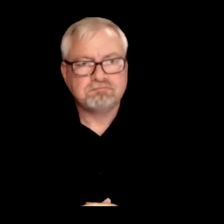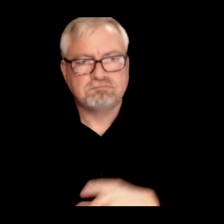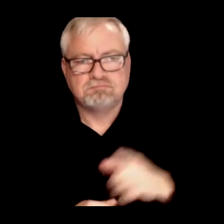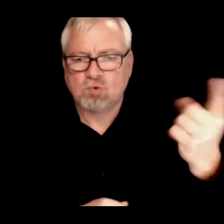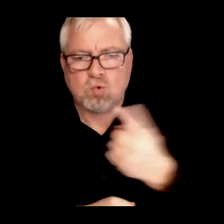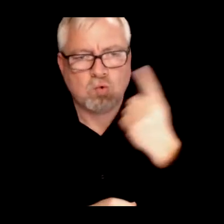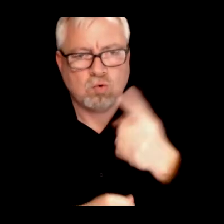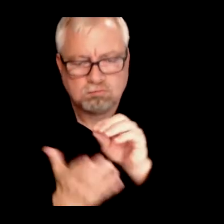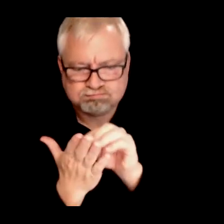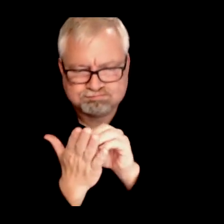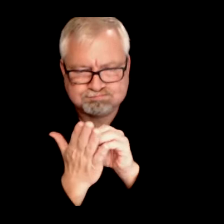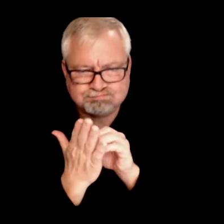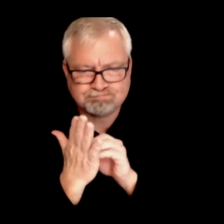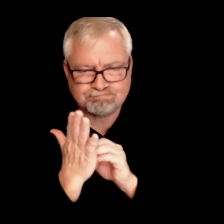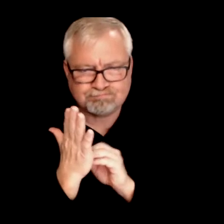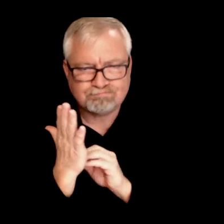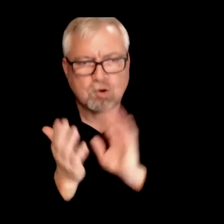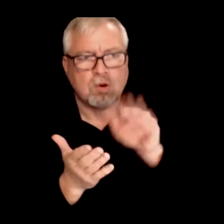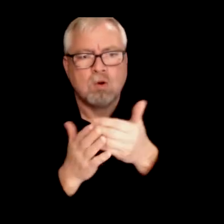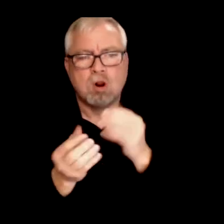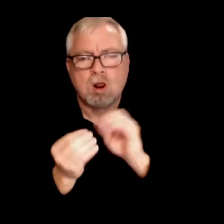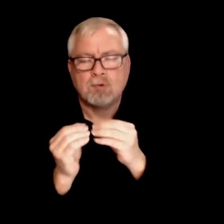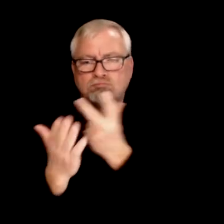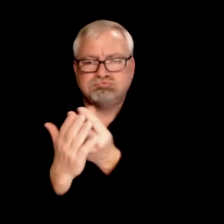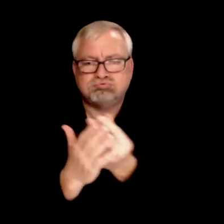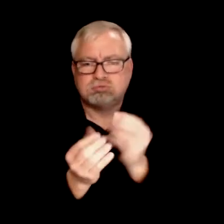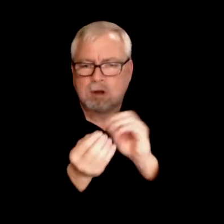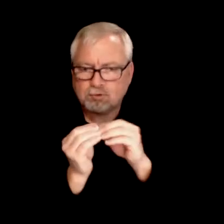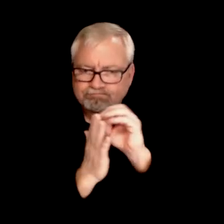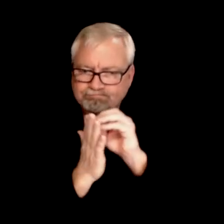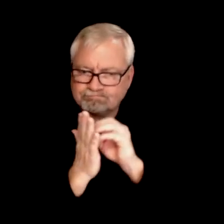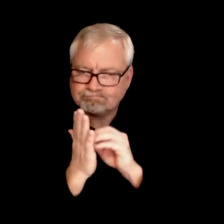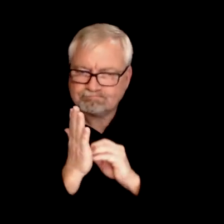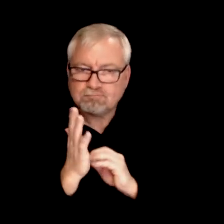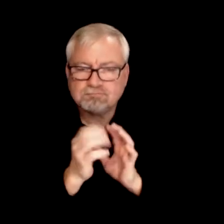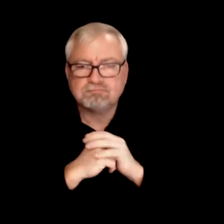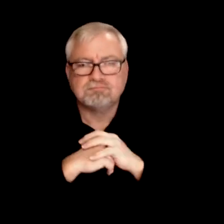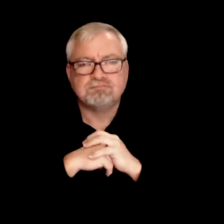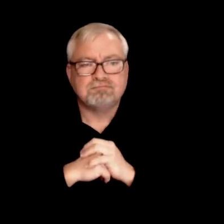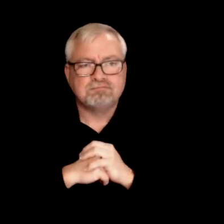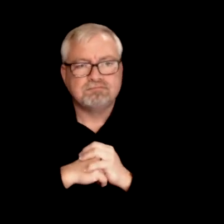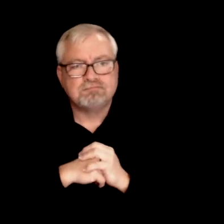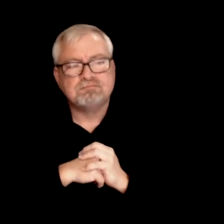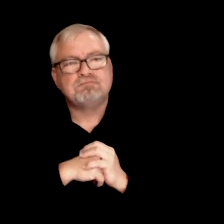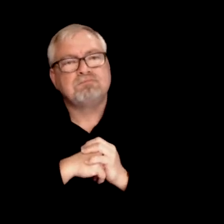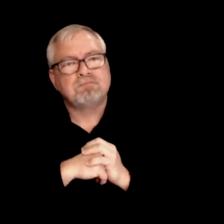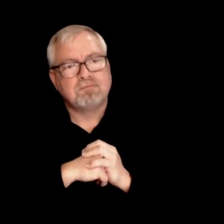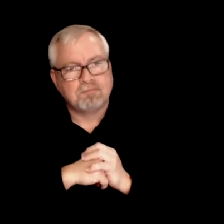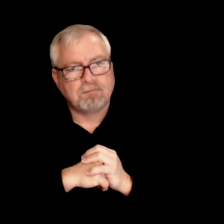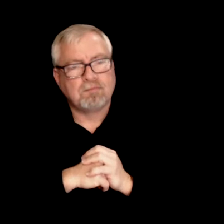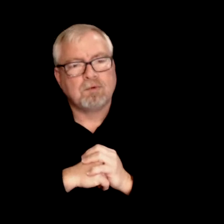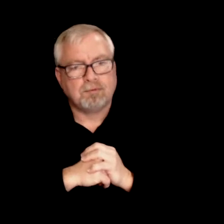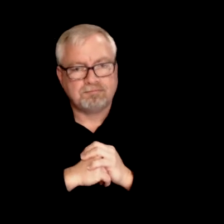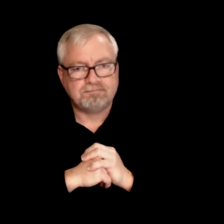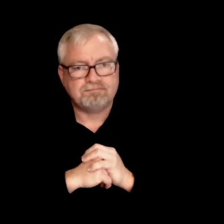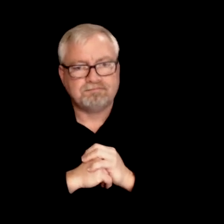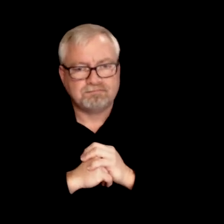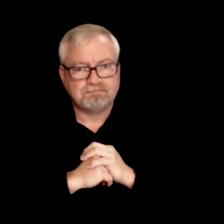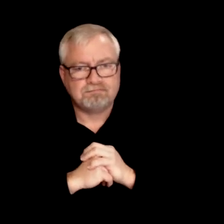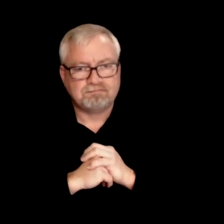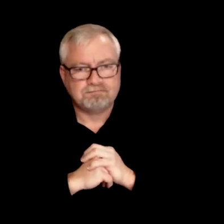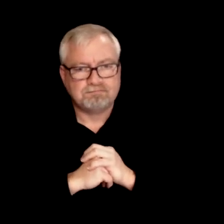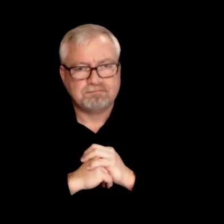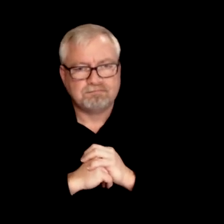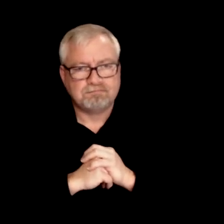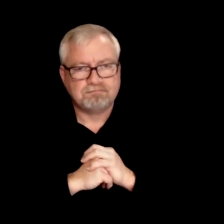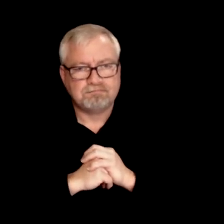Okay. Yeah, and I was just going to add this to Jan that a few of us had a chance to talk with